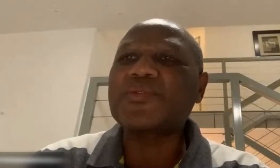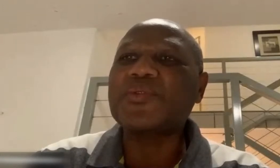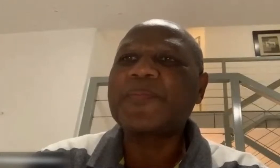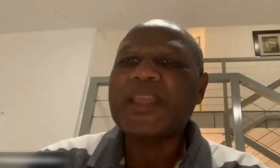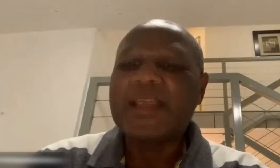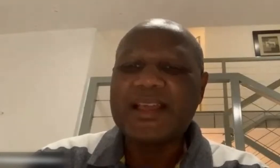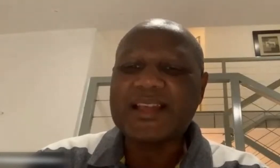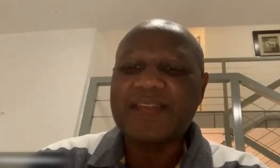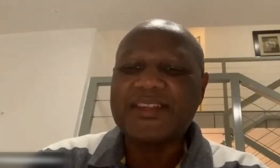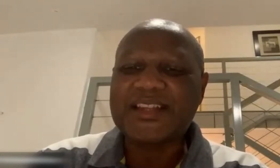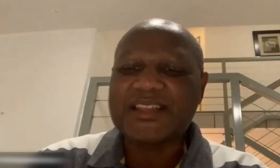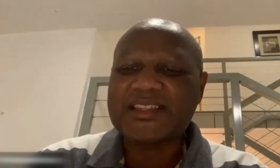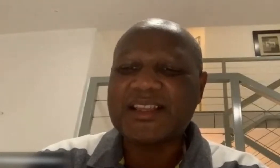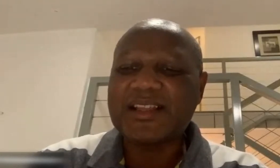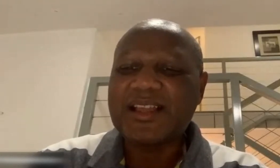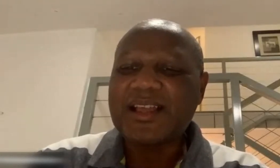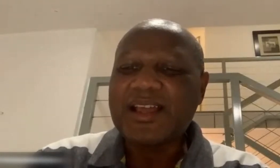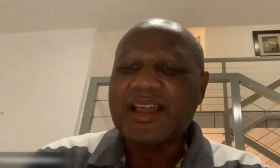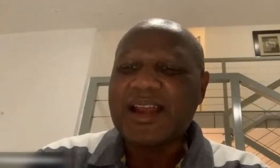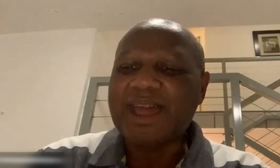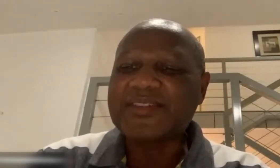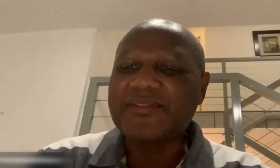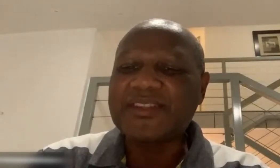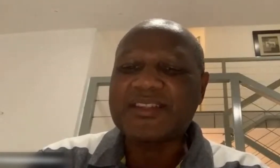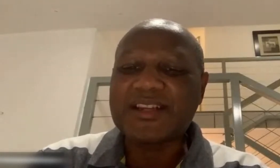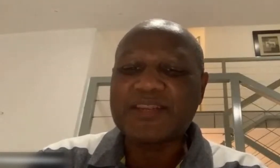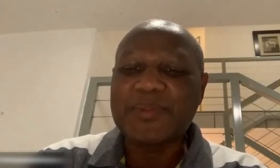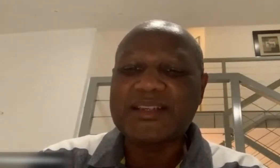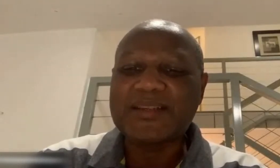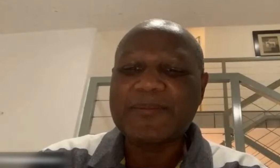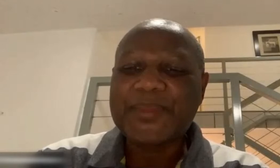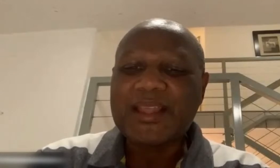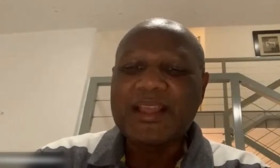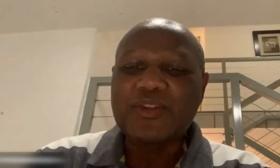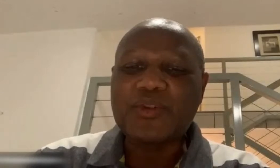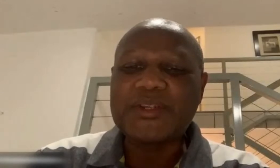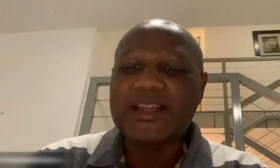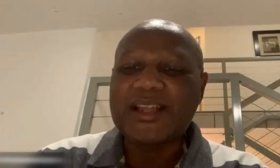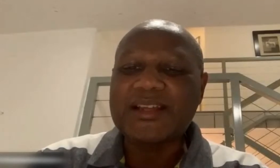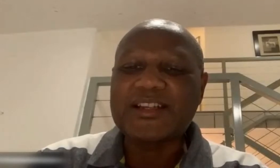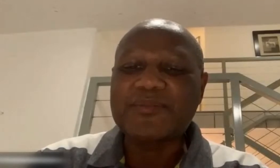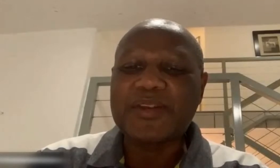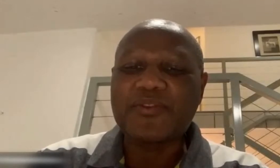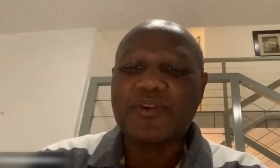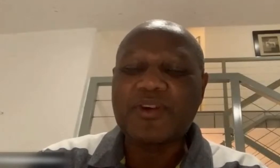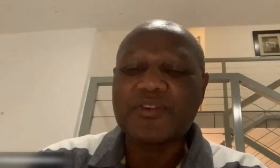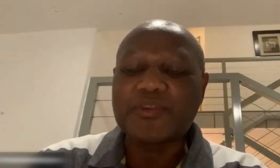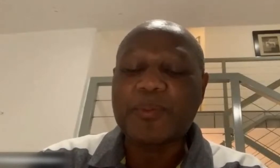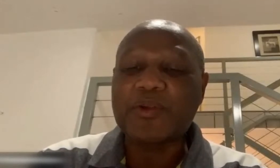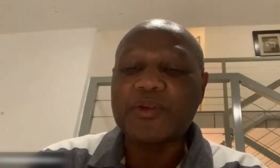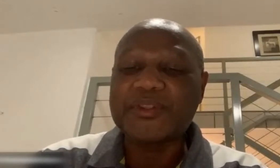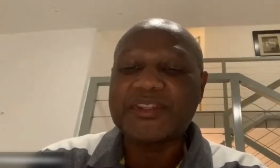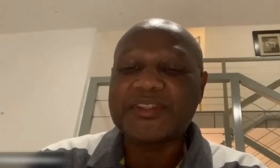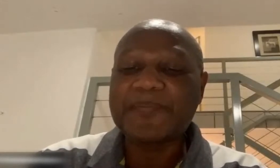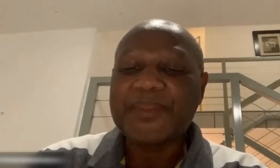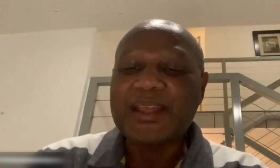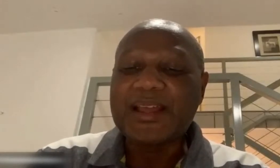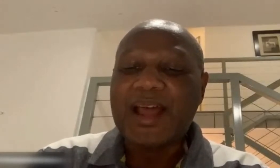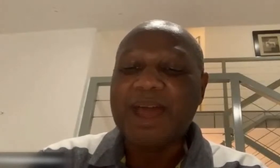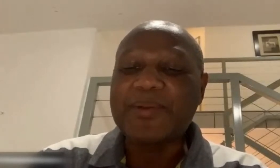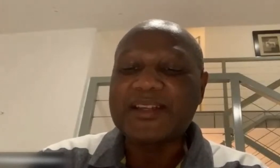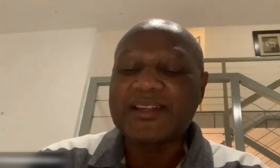to HIV testing, life-saving treatment, including treatment for tuberculosis